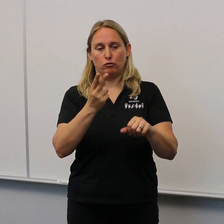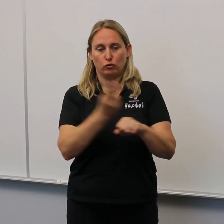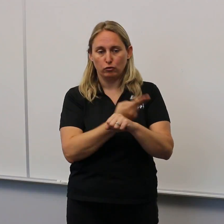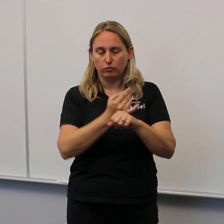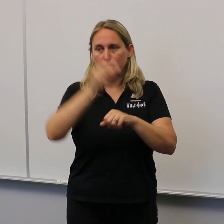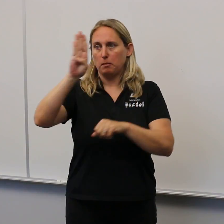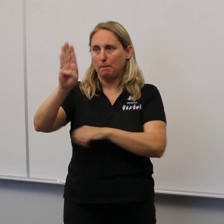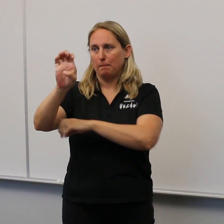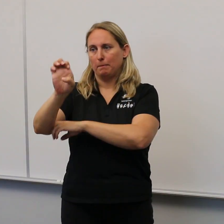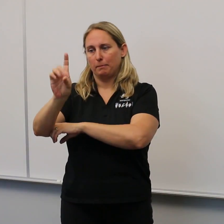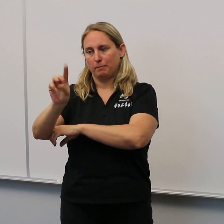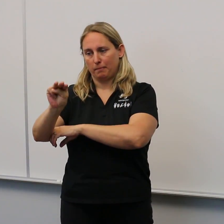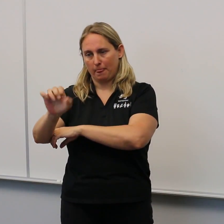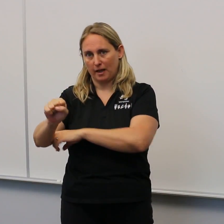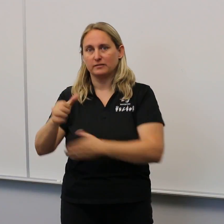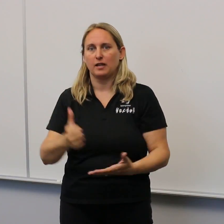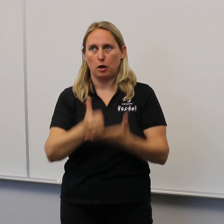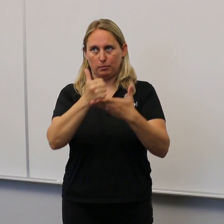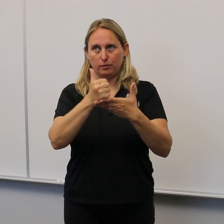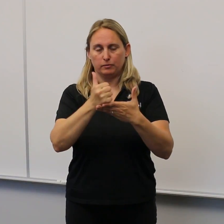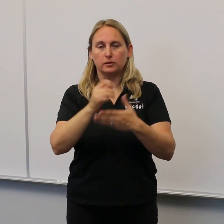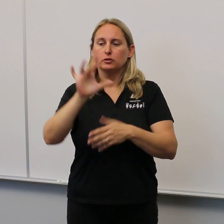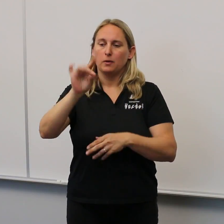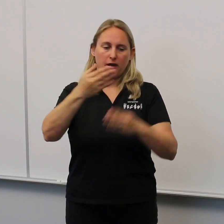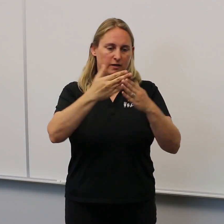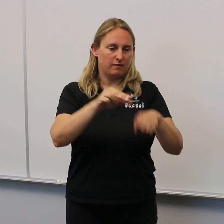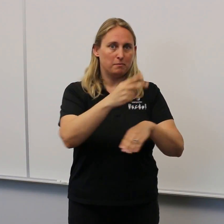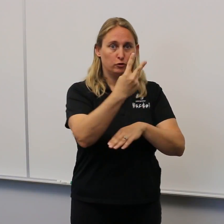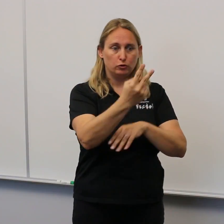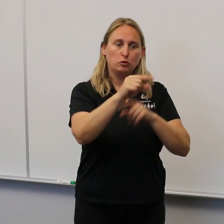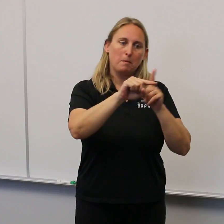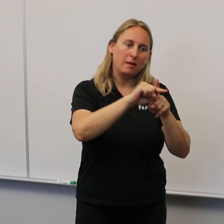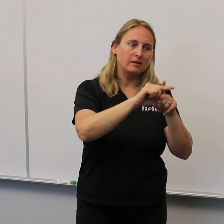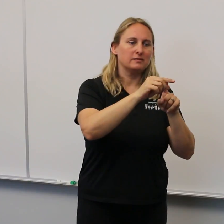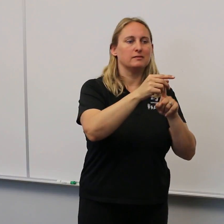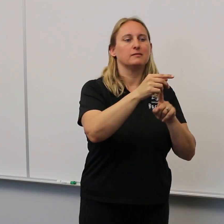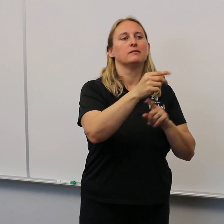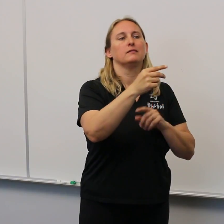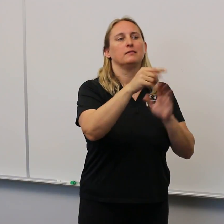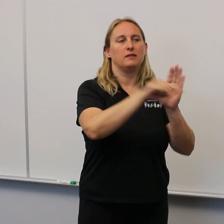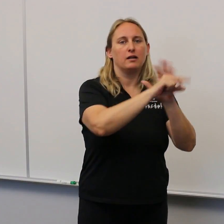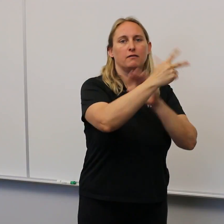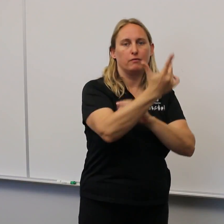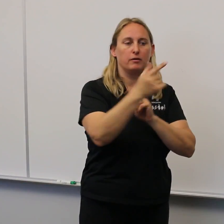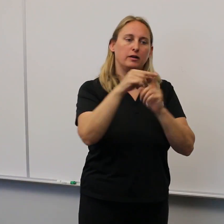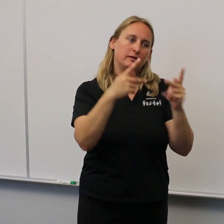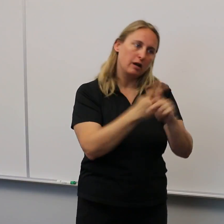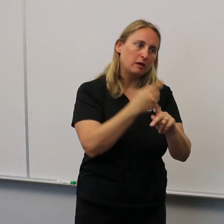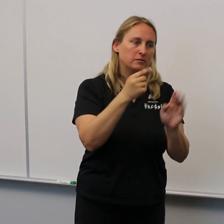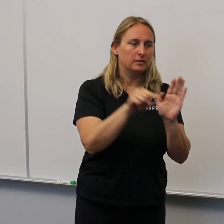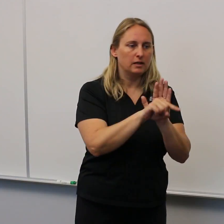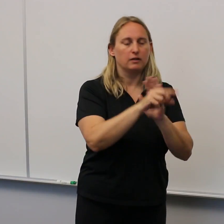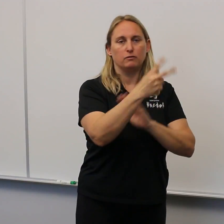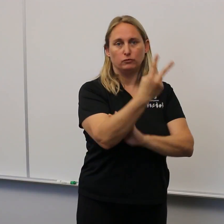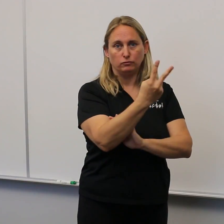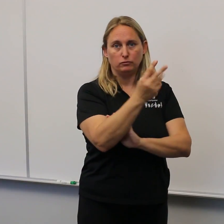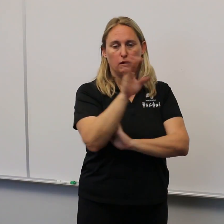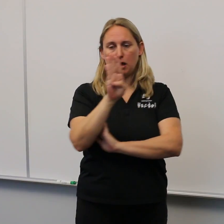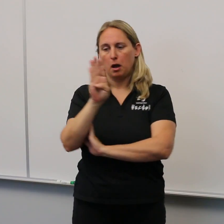So a question like this, 8 divided by 2 plus negative 3 times negative 2, BEDMAS